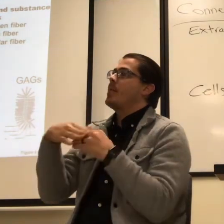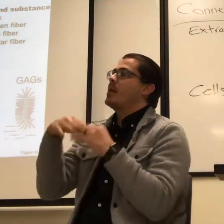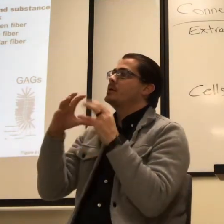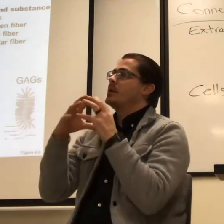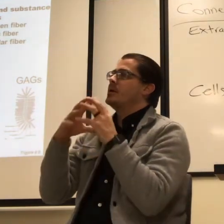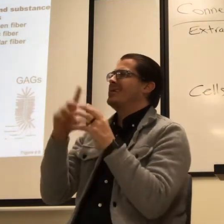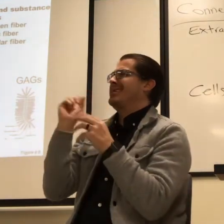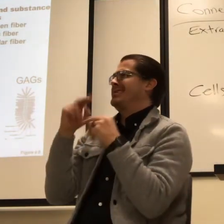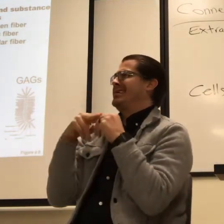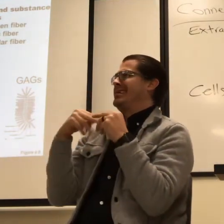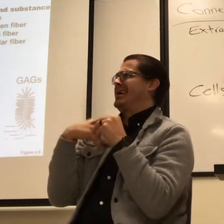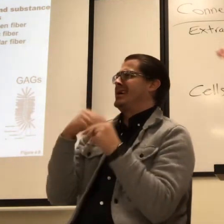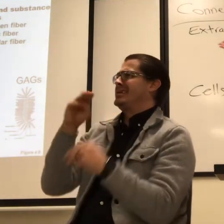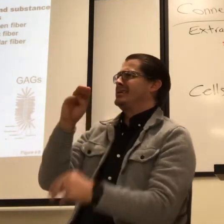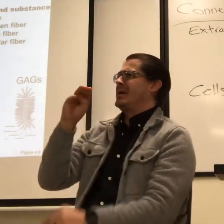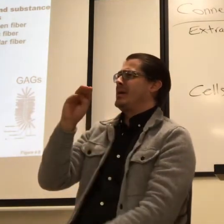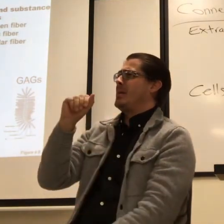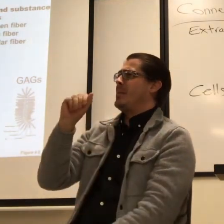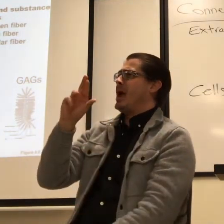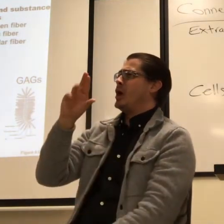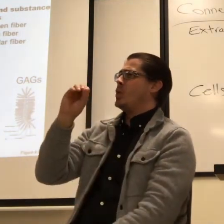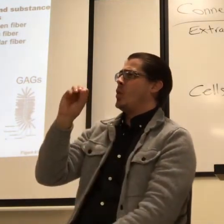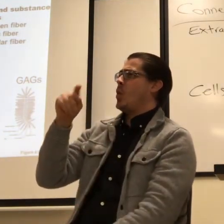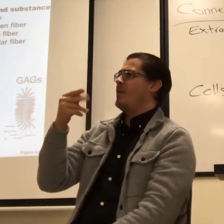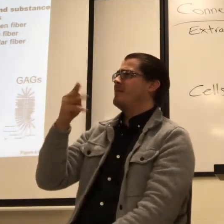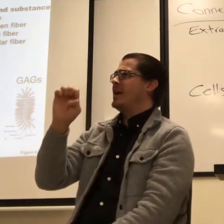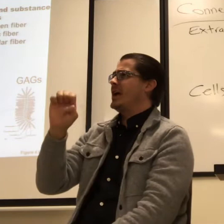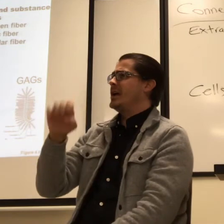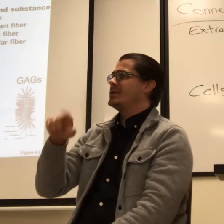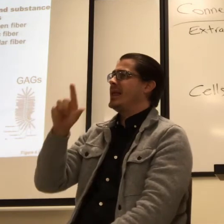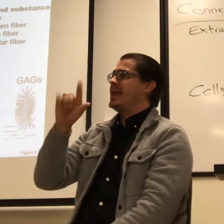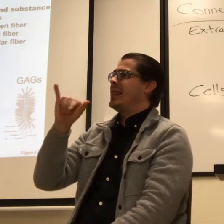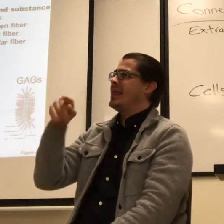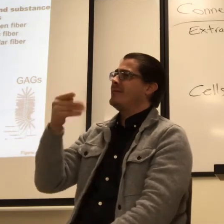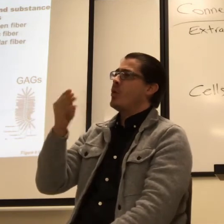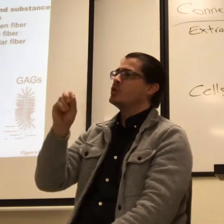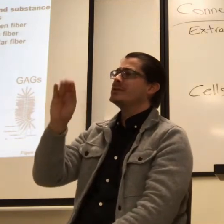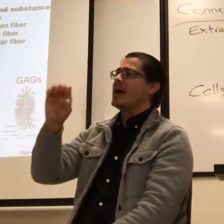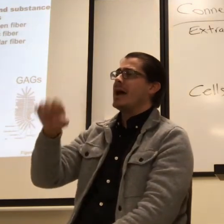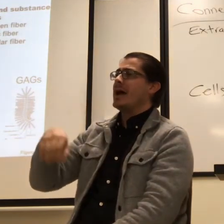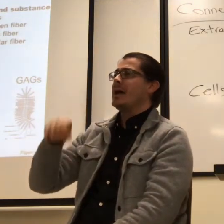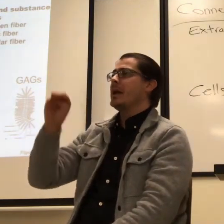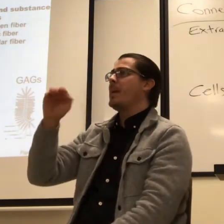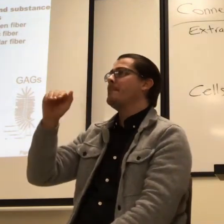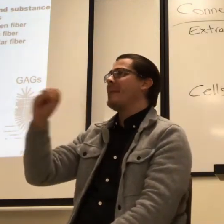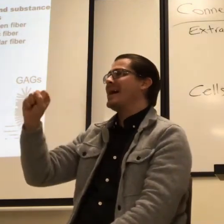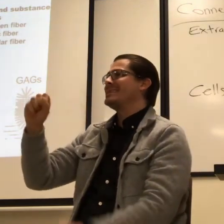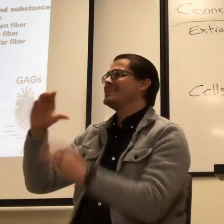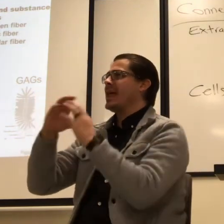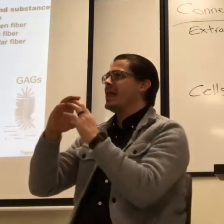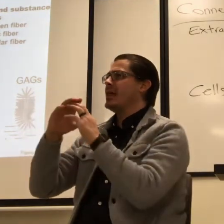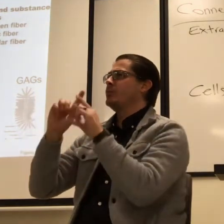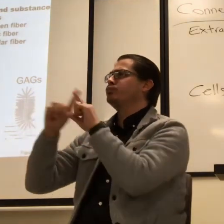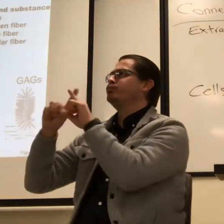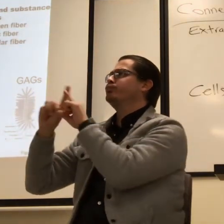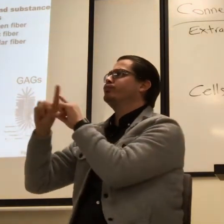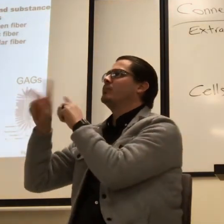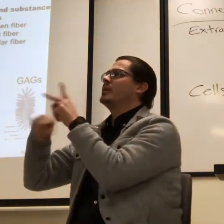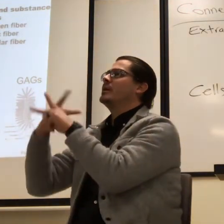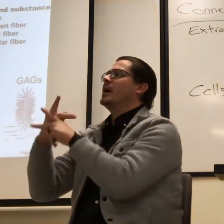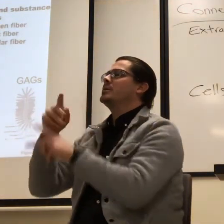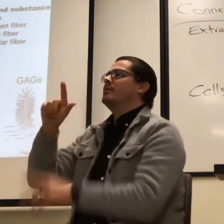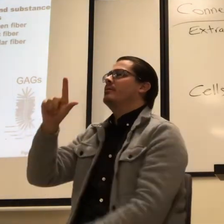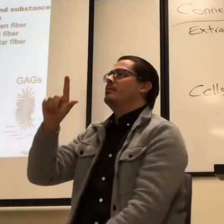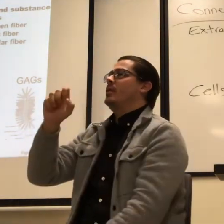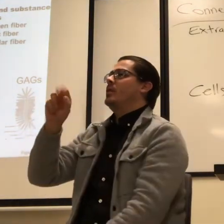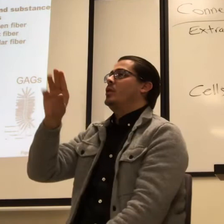This slide has like macrophage, lymphocyte, mast cell, neutrophil. Those are all kinds of leukocytes.